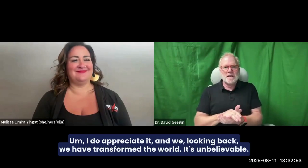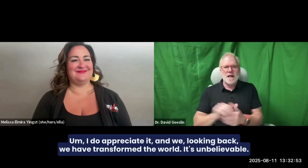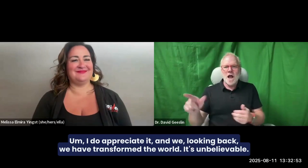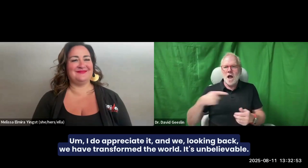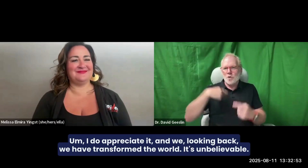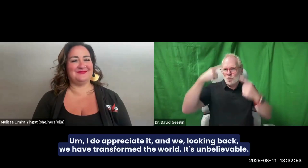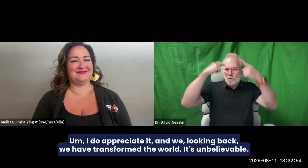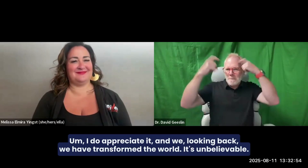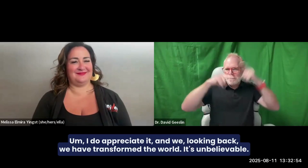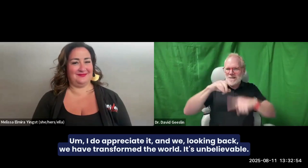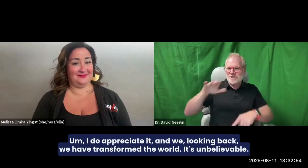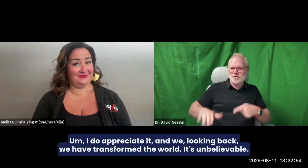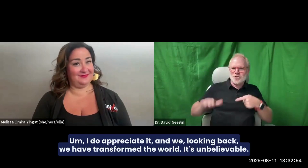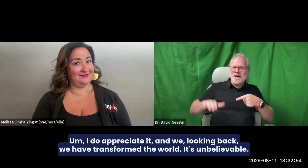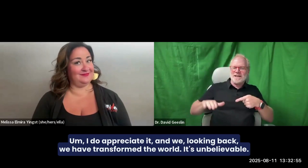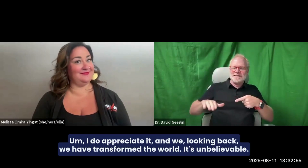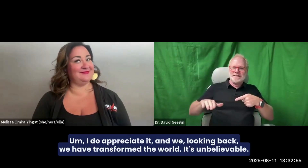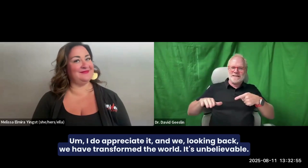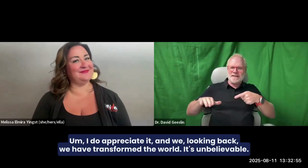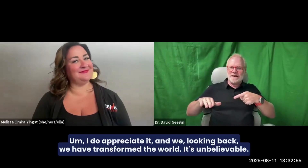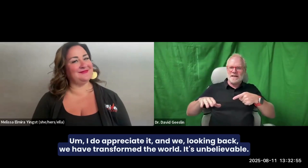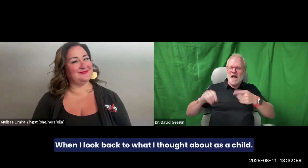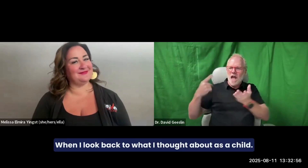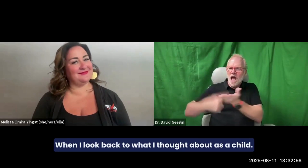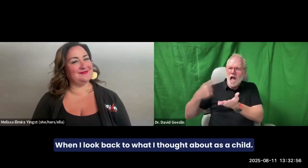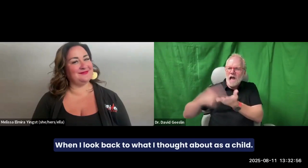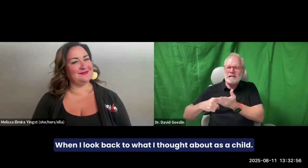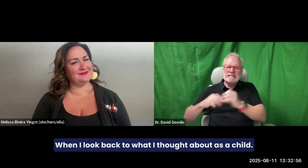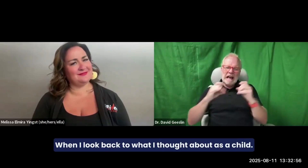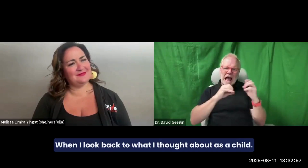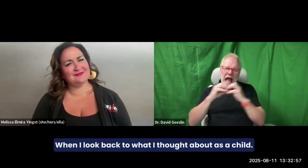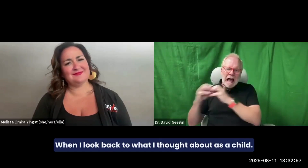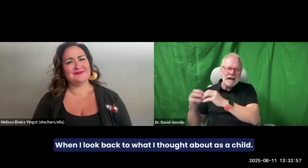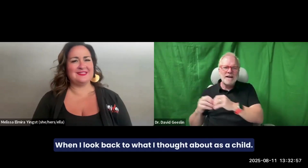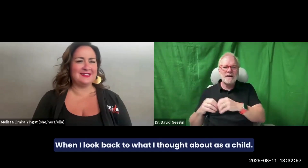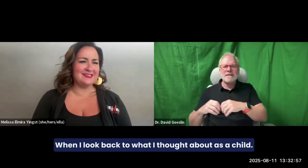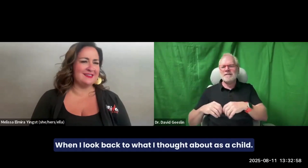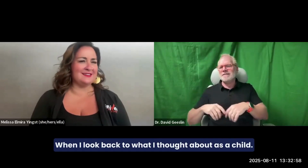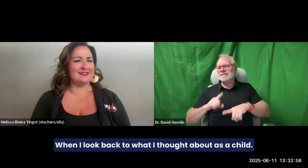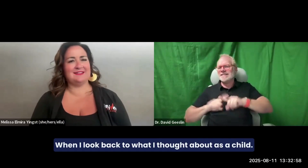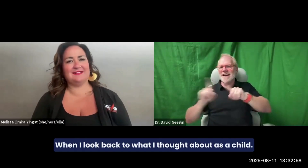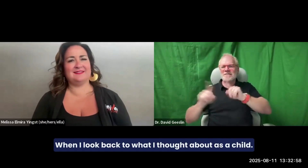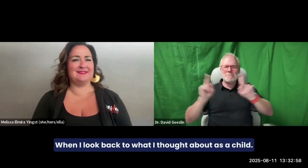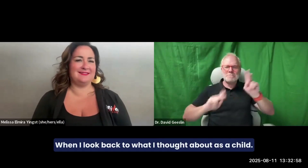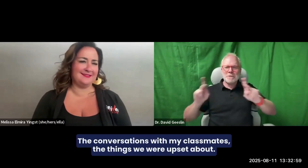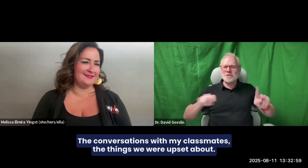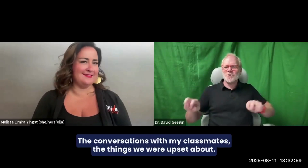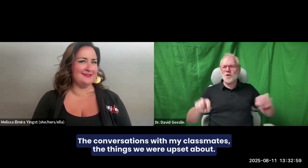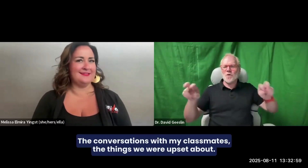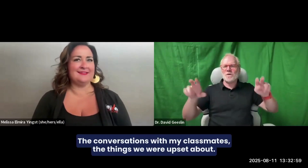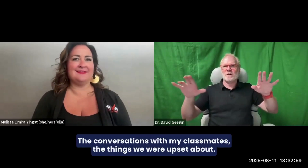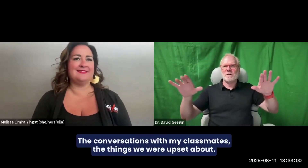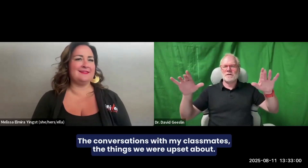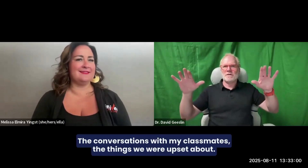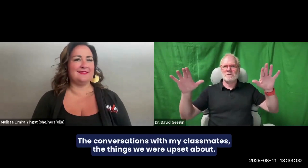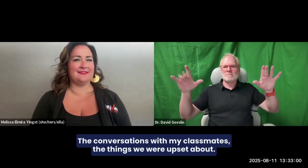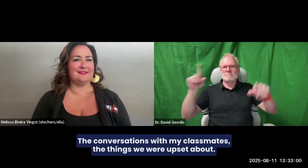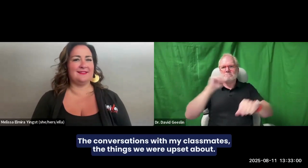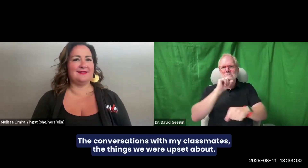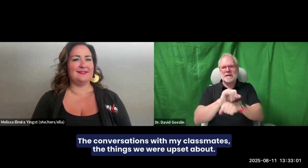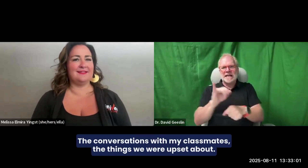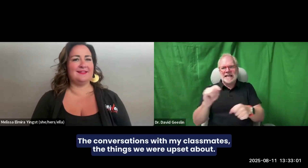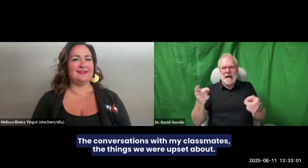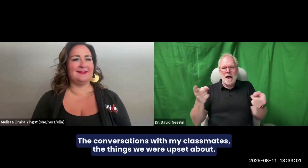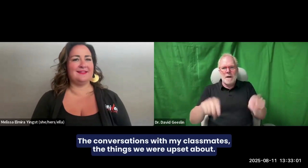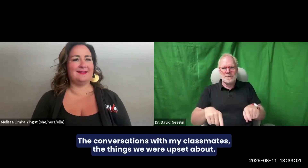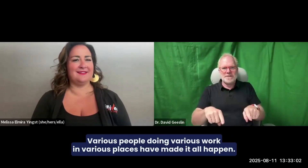looking back, we have transformed the world. It's unbelievable when I look back to what I thought about as a child, the conversations with my